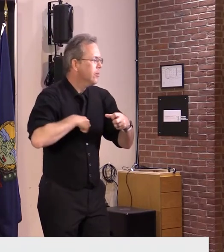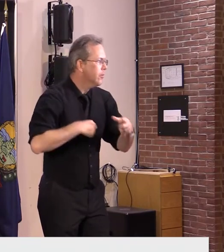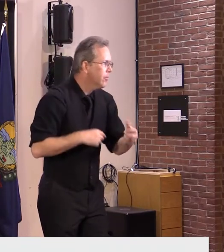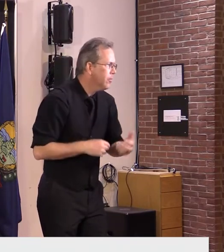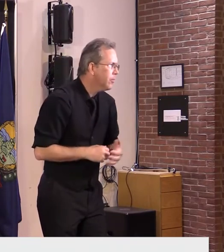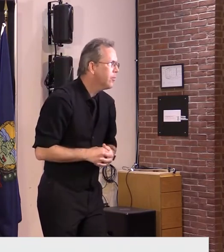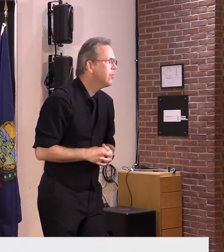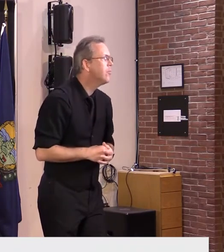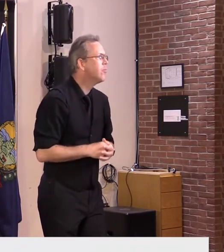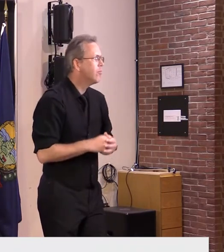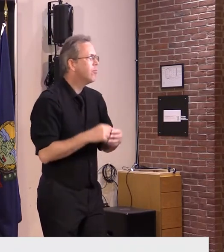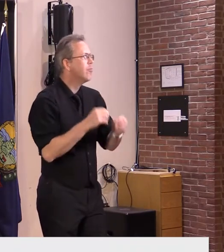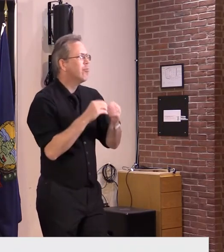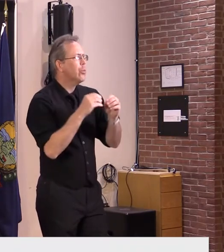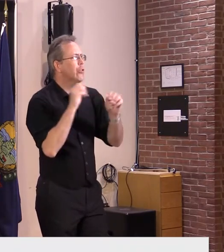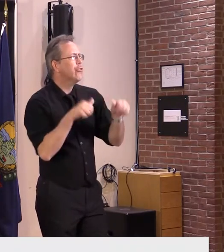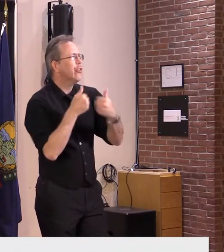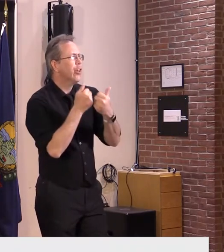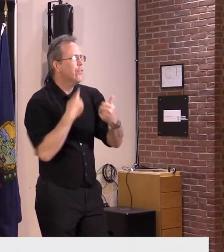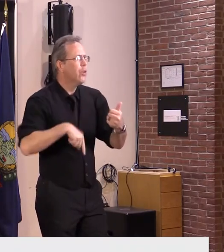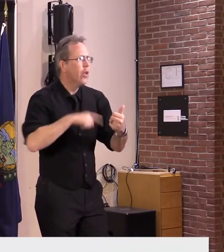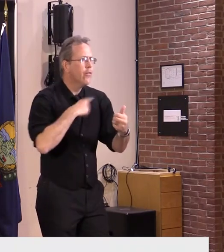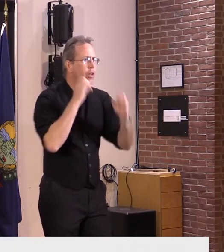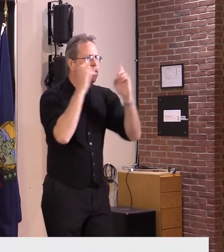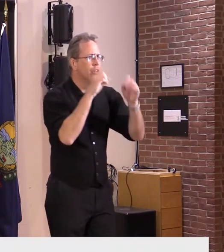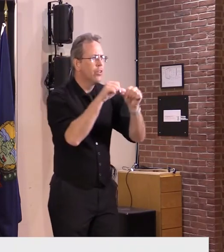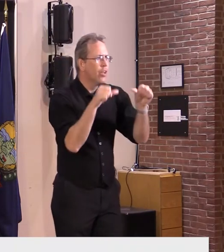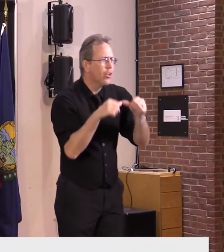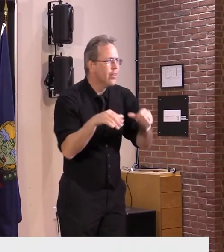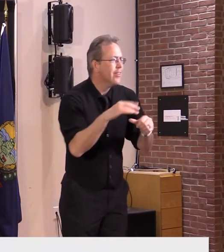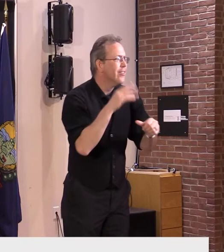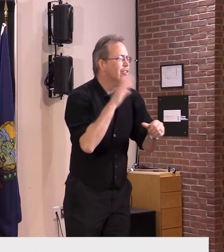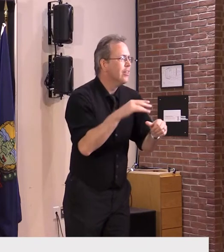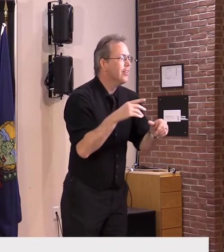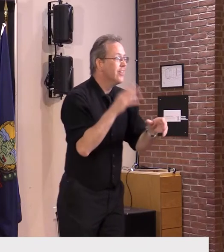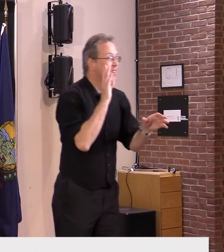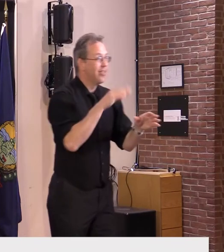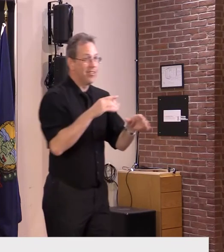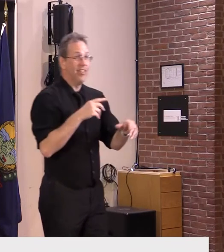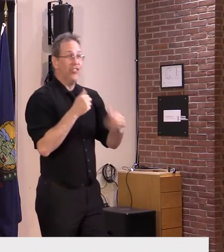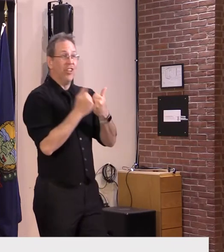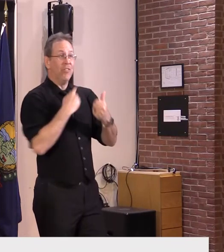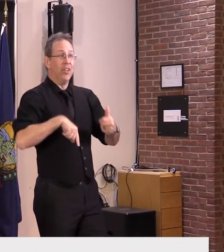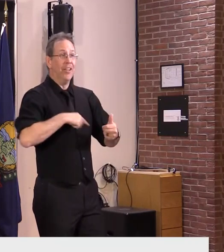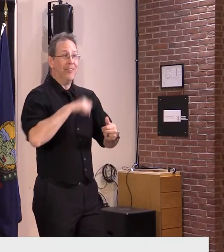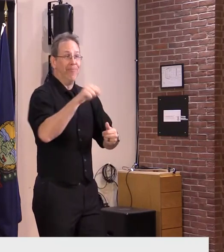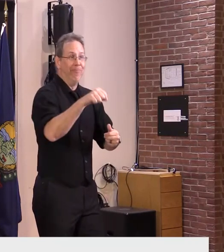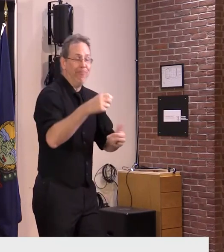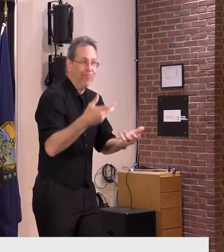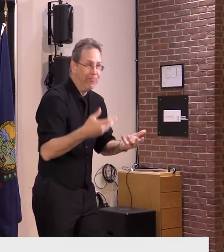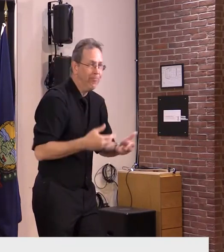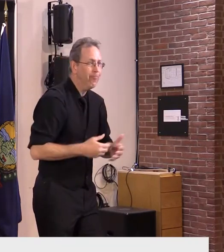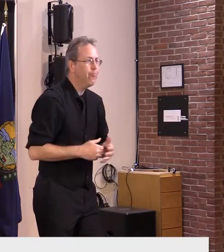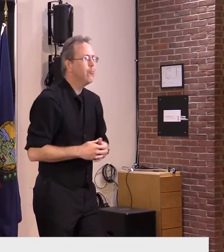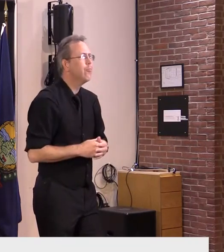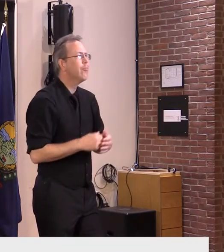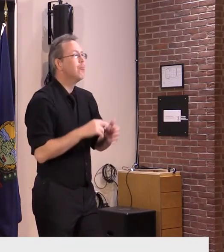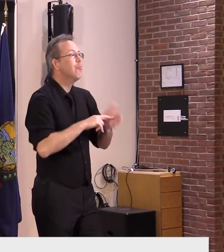education, it's been very challenging in the last couple of years, and that certainly has made recruitment more